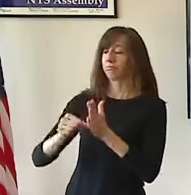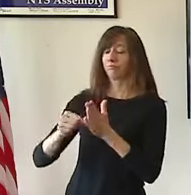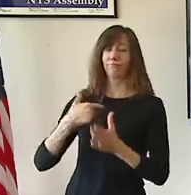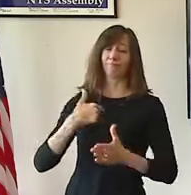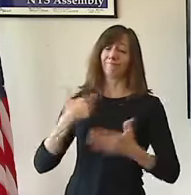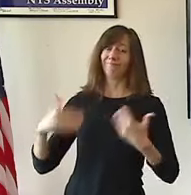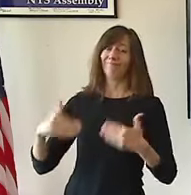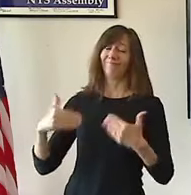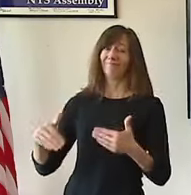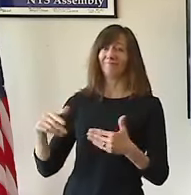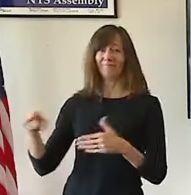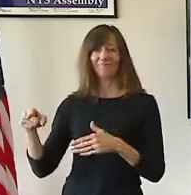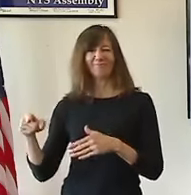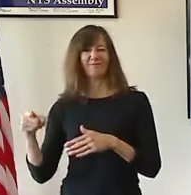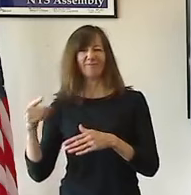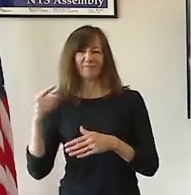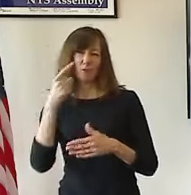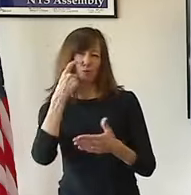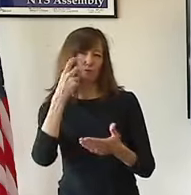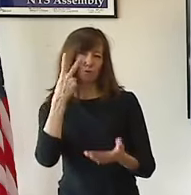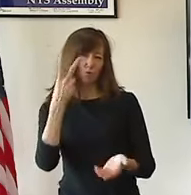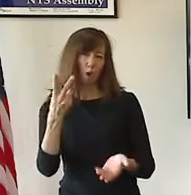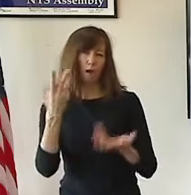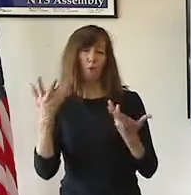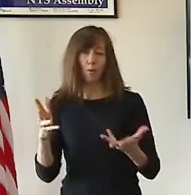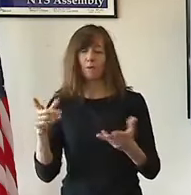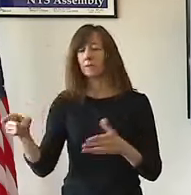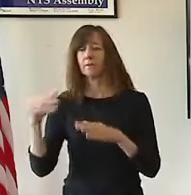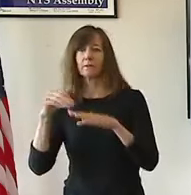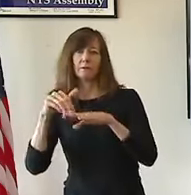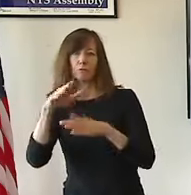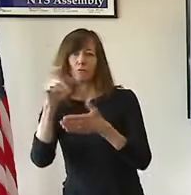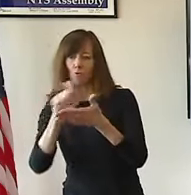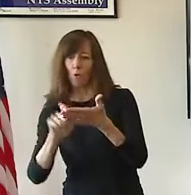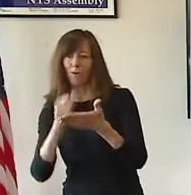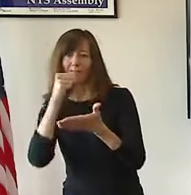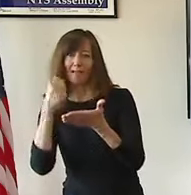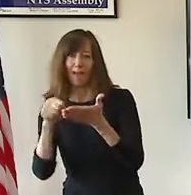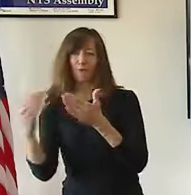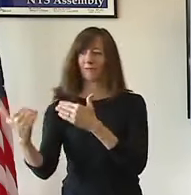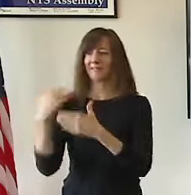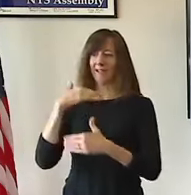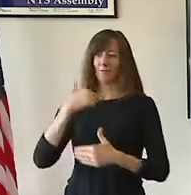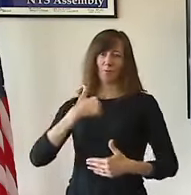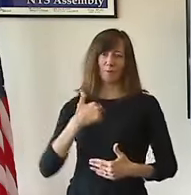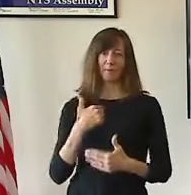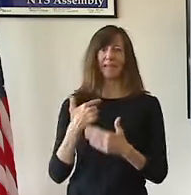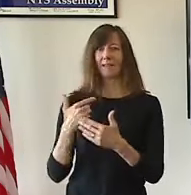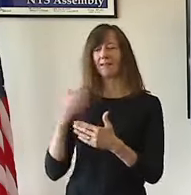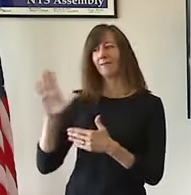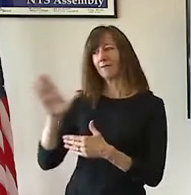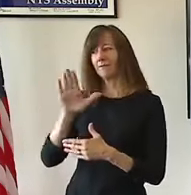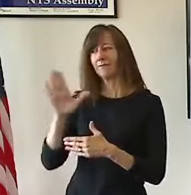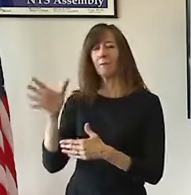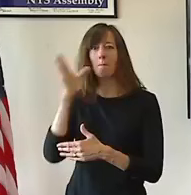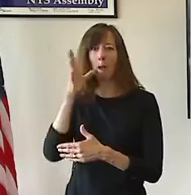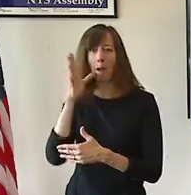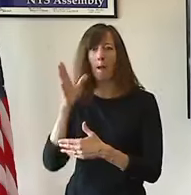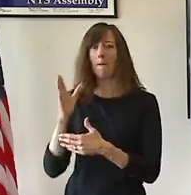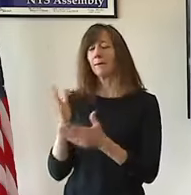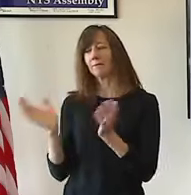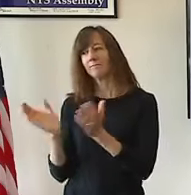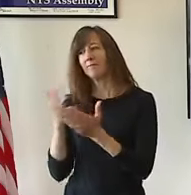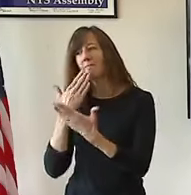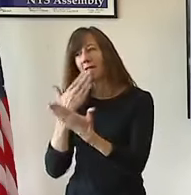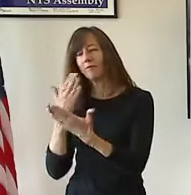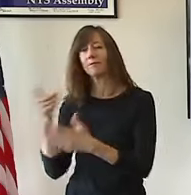in this week. She and her mom spent time talking about current events, and very grateful to Kimberly for encouraging her daughter to write